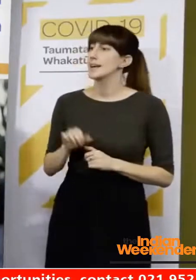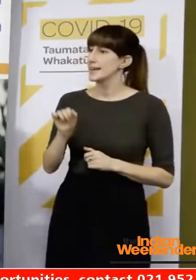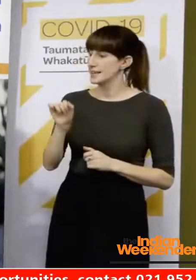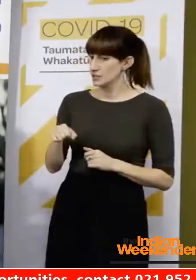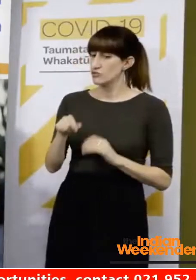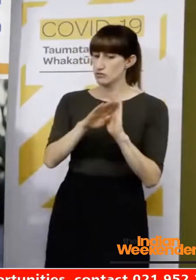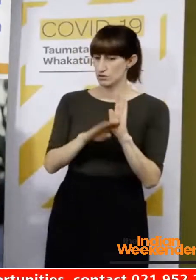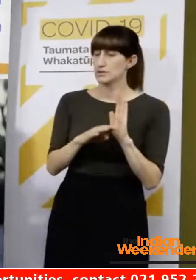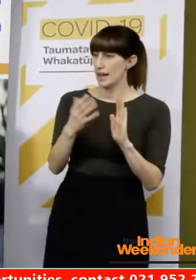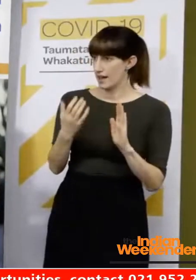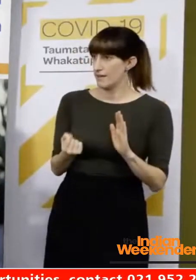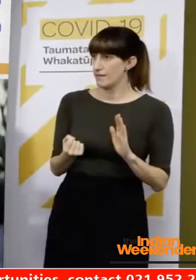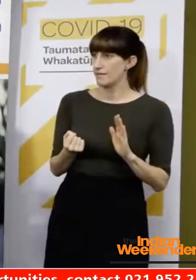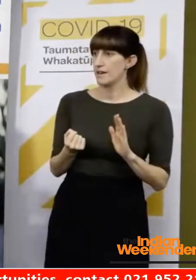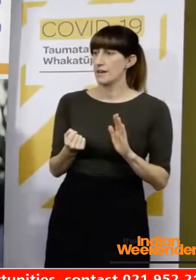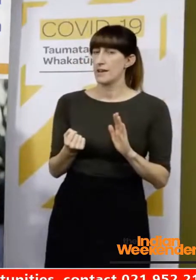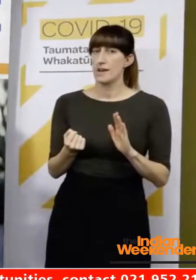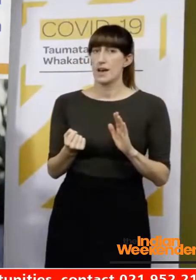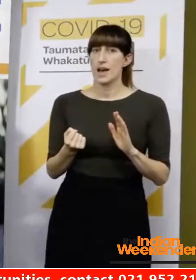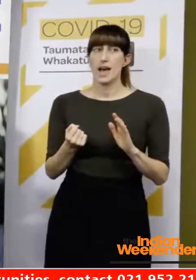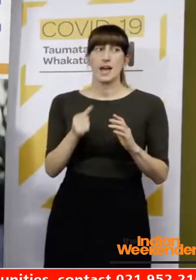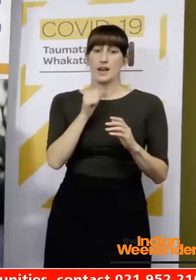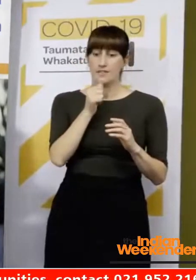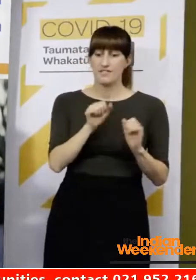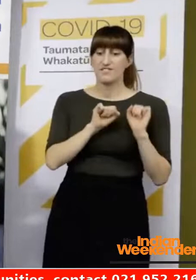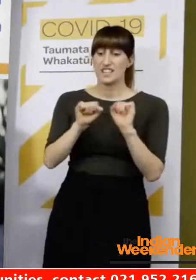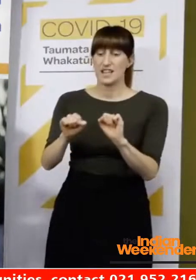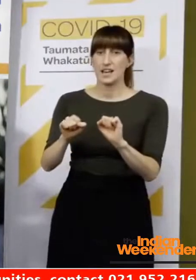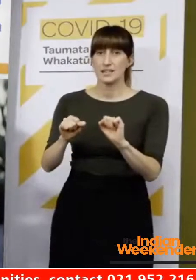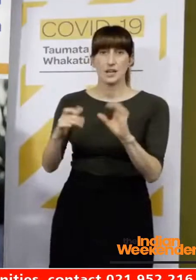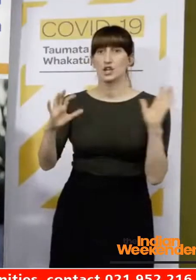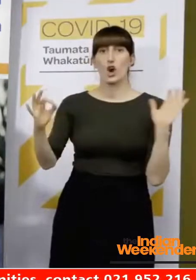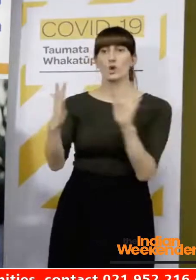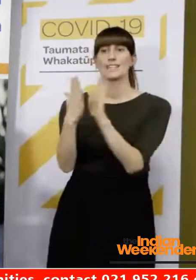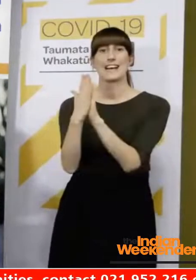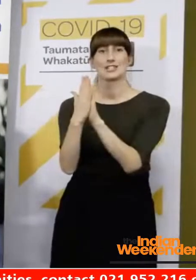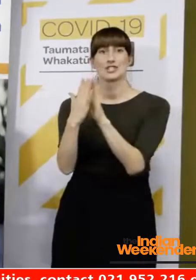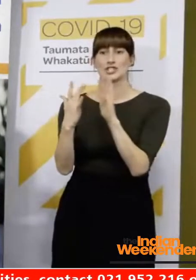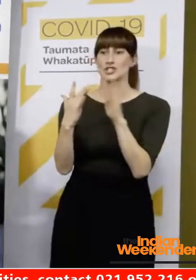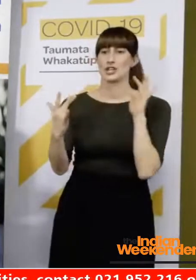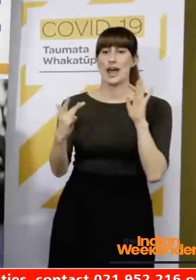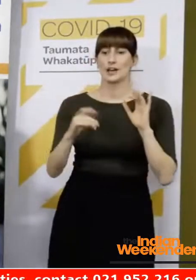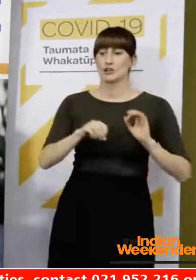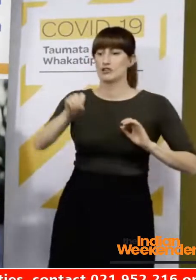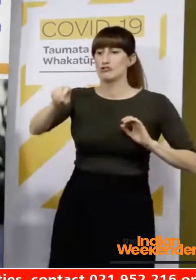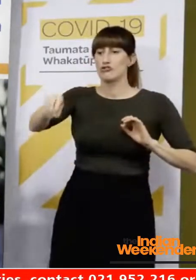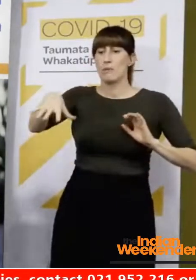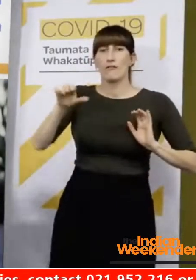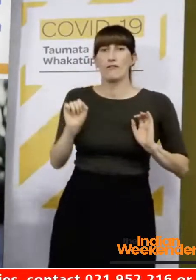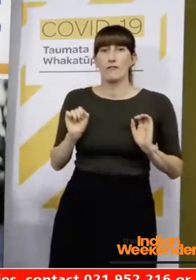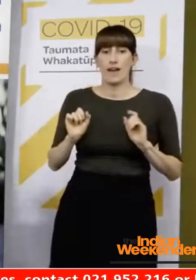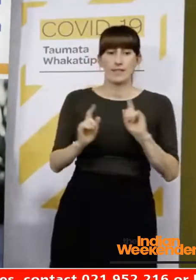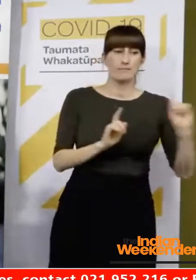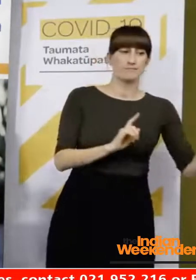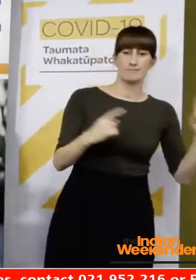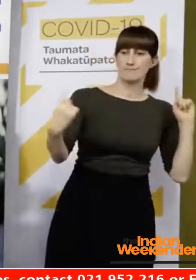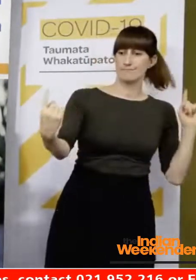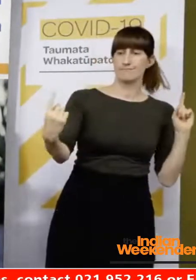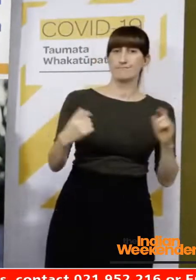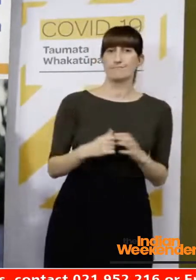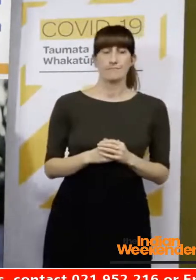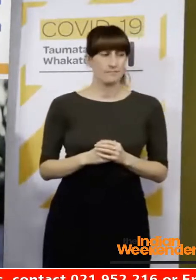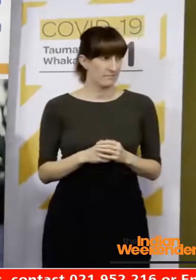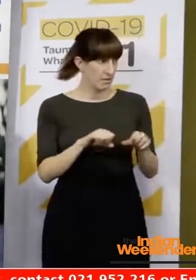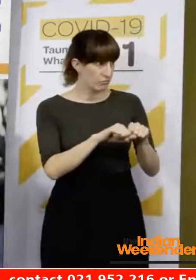basically teaching out of porta cabins for the last 8 years. I think what's extraordinary from my perspective, I mean, everything is just new and exciting there was for